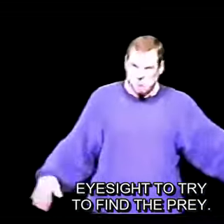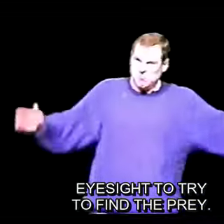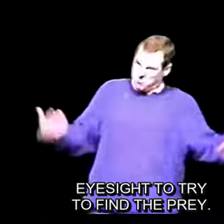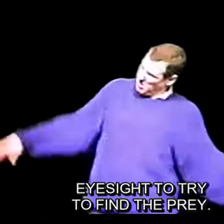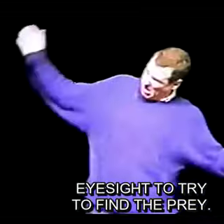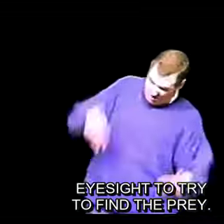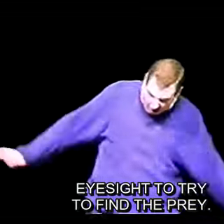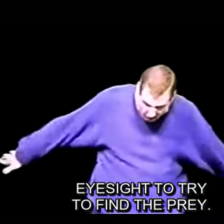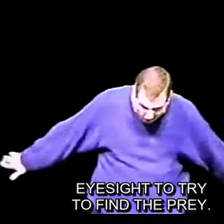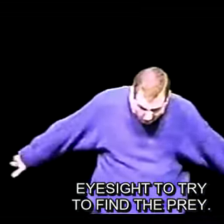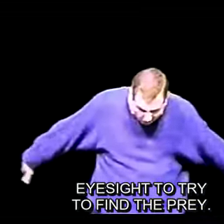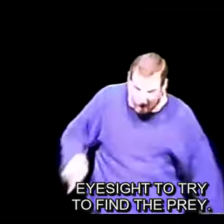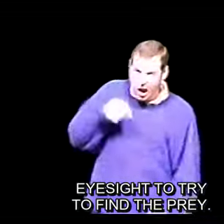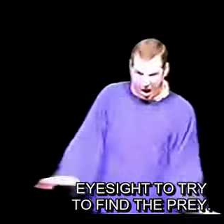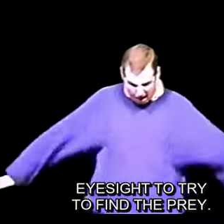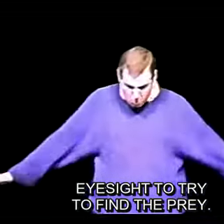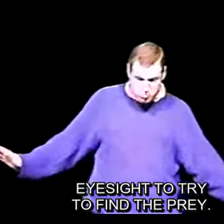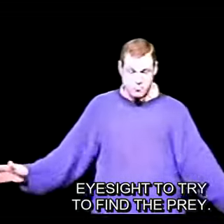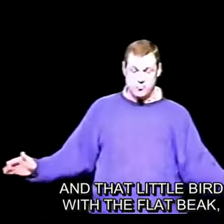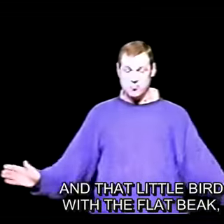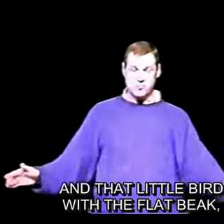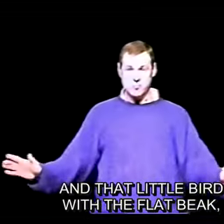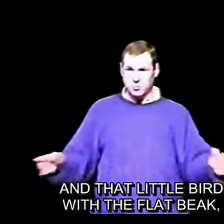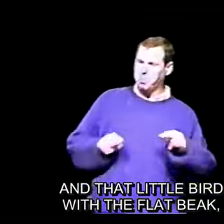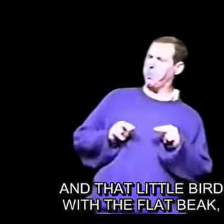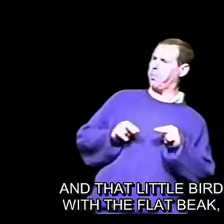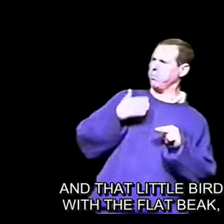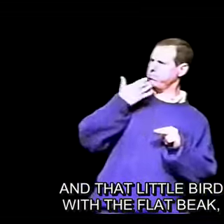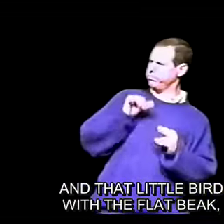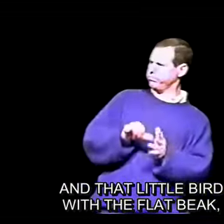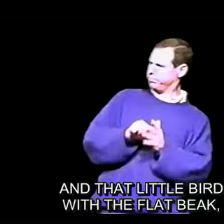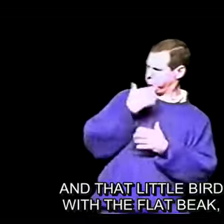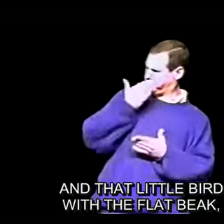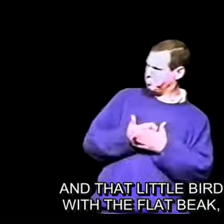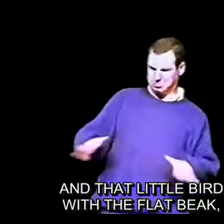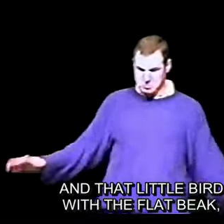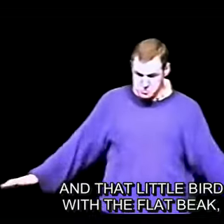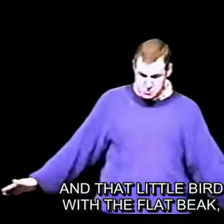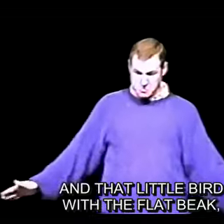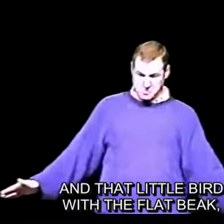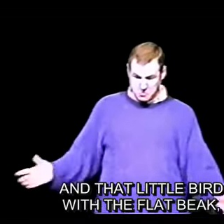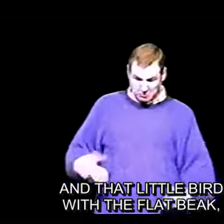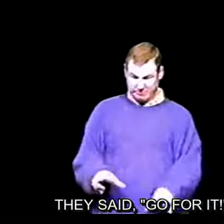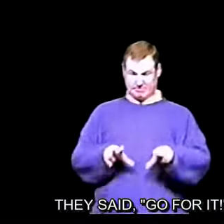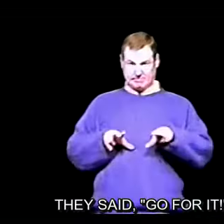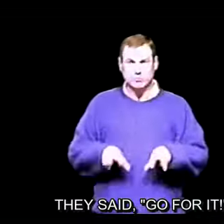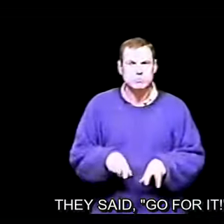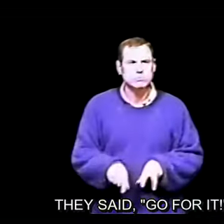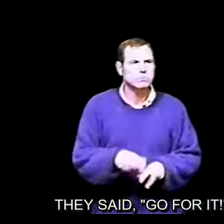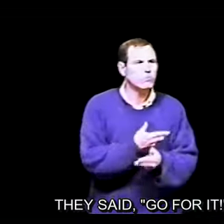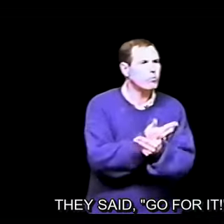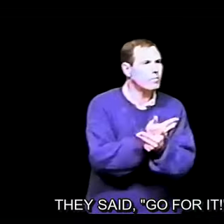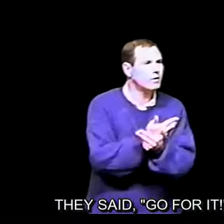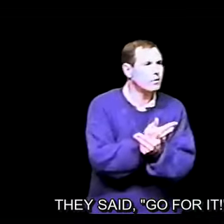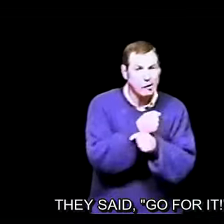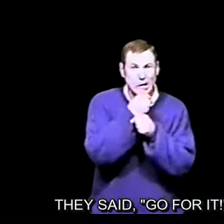the prey. And that little bird with the flat beak, they said, go for it. And he